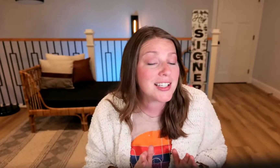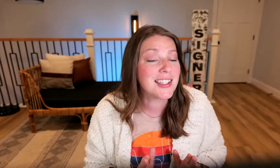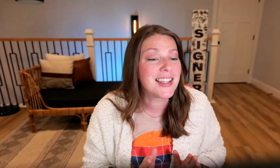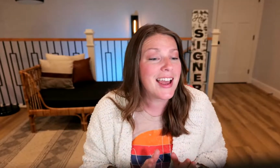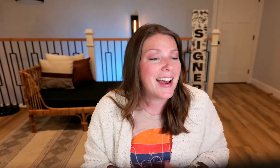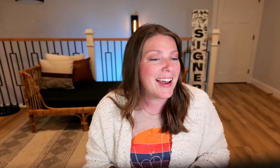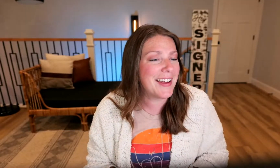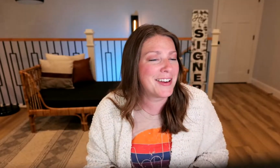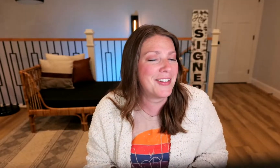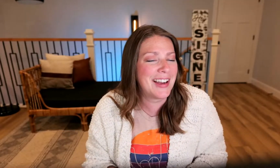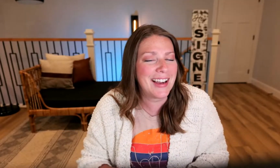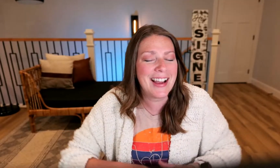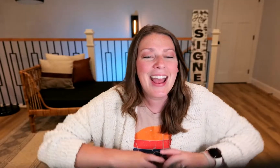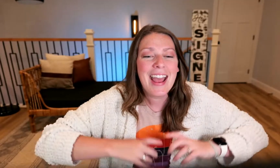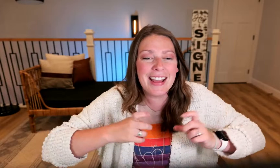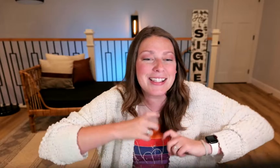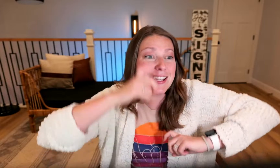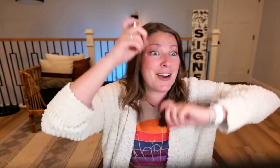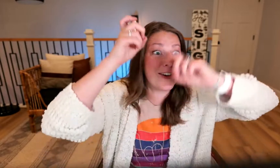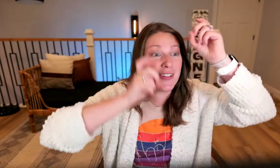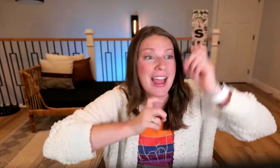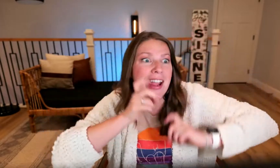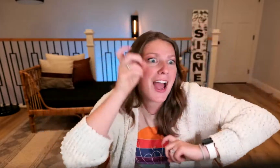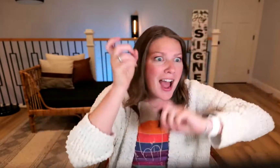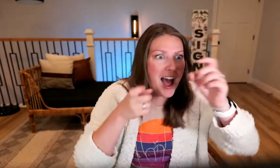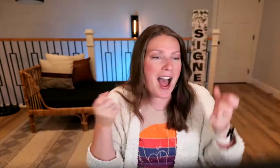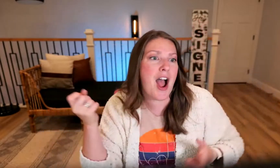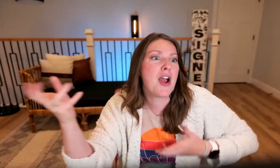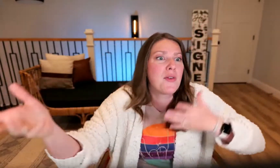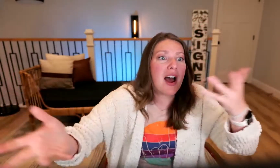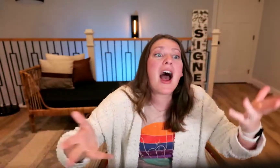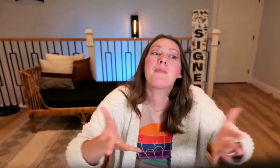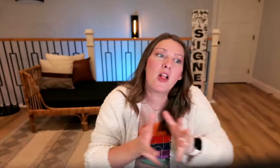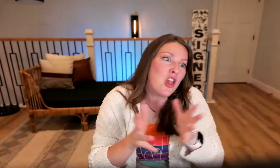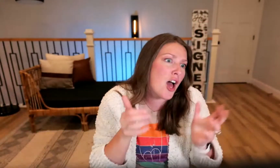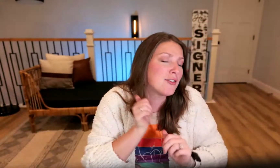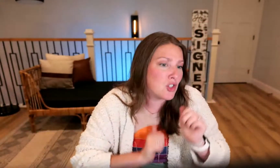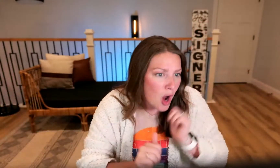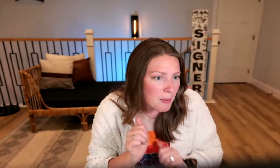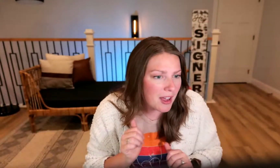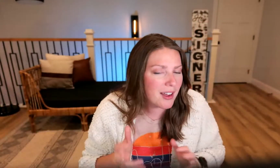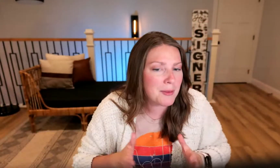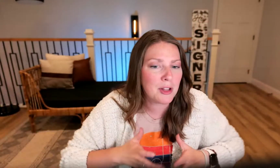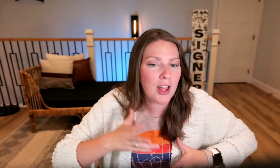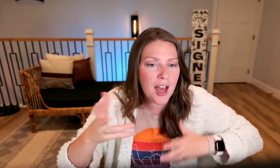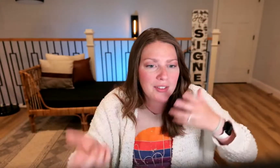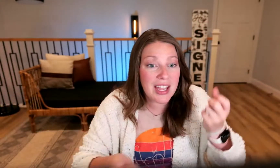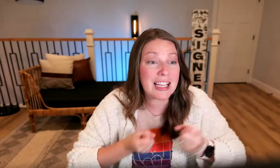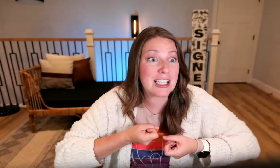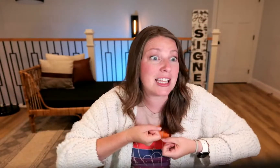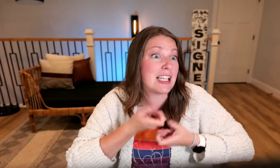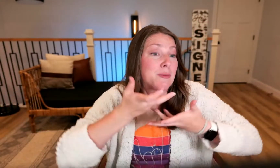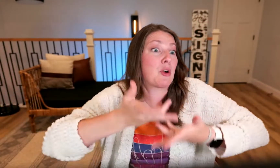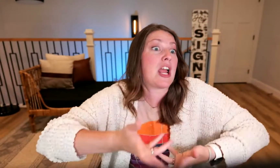actress. And so like, I'm a lot of drama. I'm a lot of